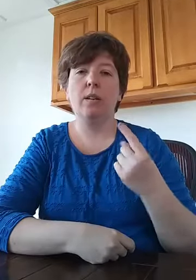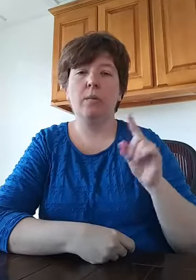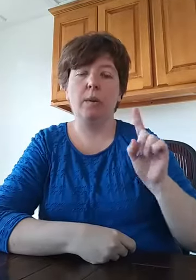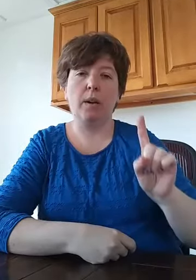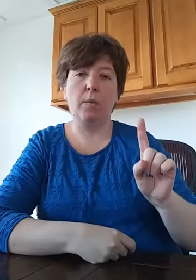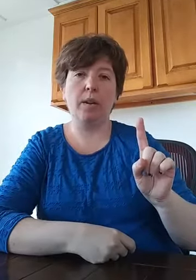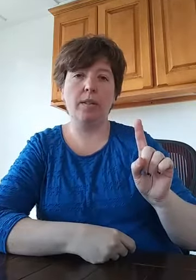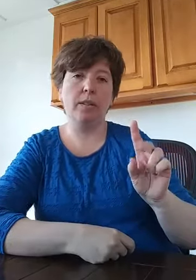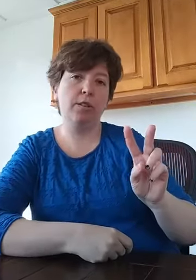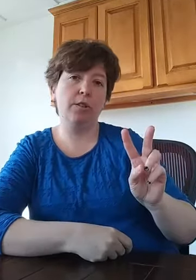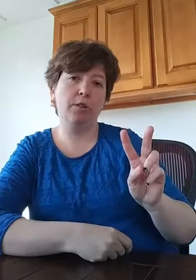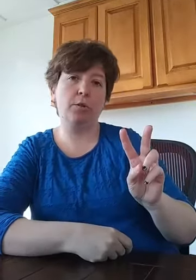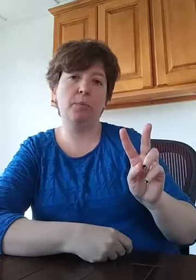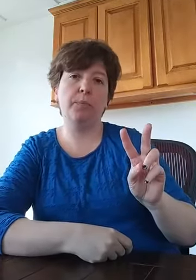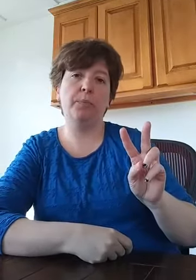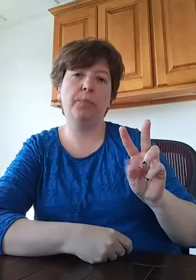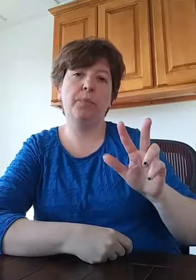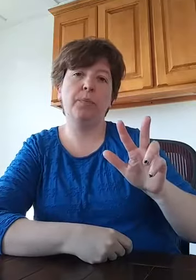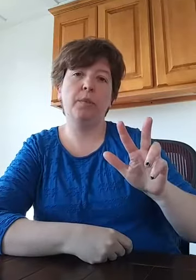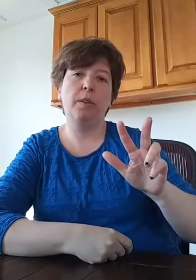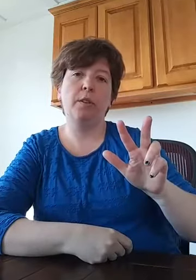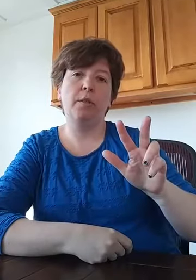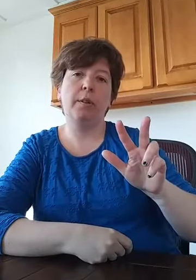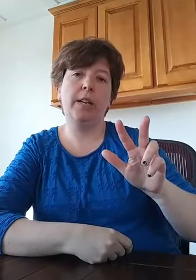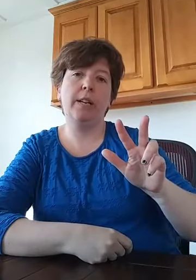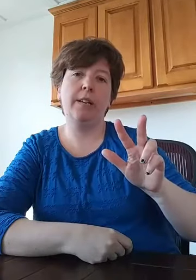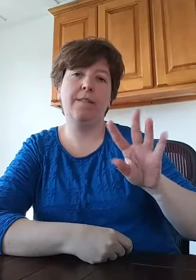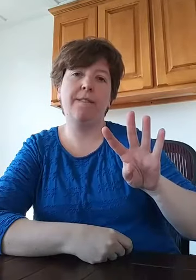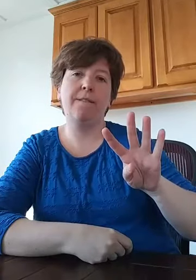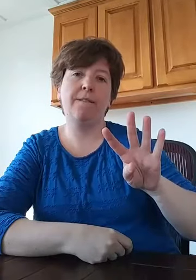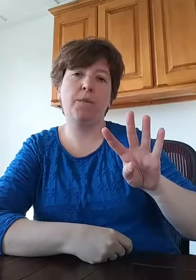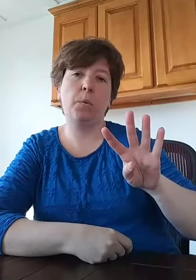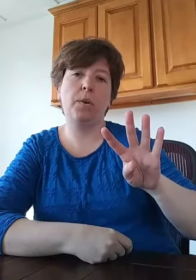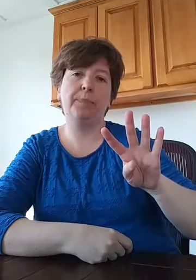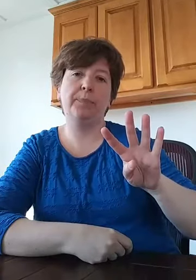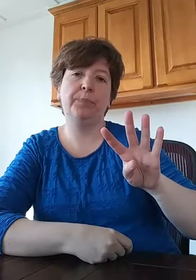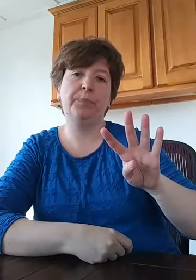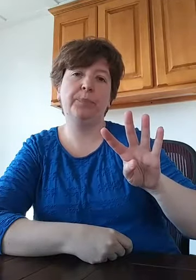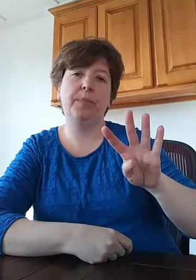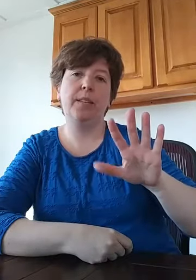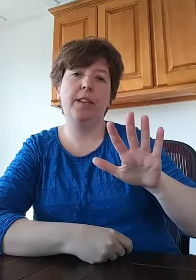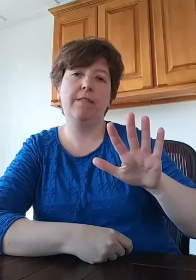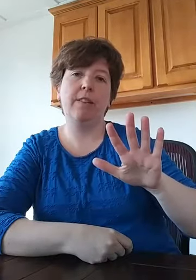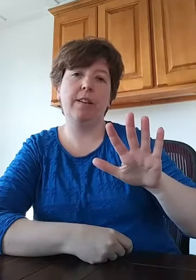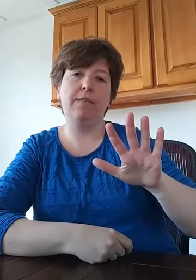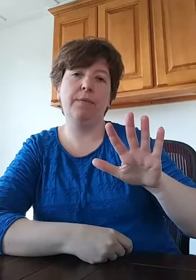We got 1, 2, 3, 4, and 5.